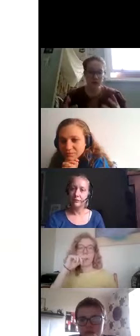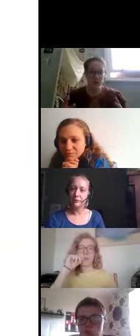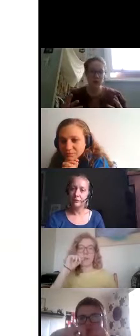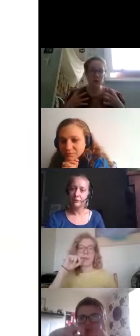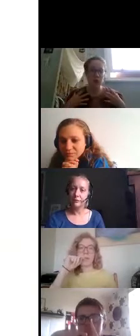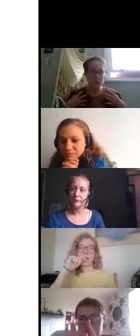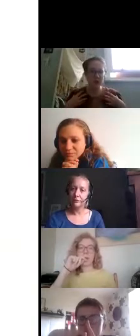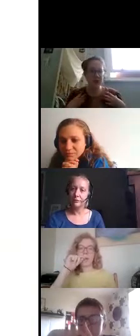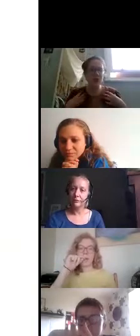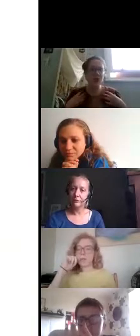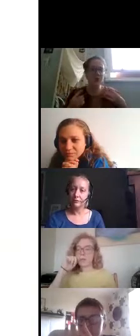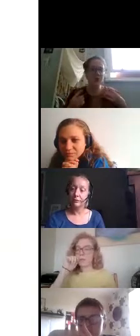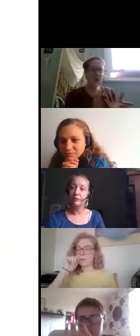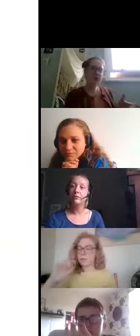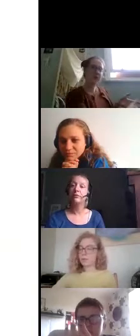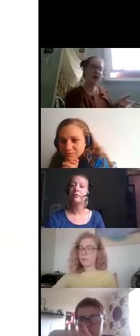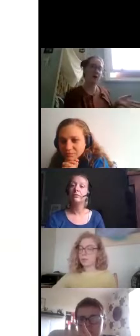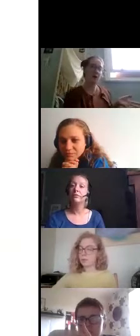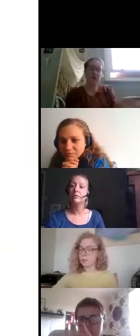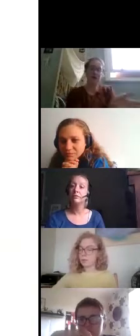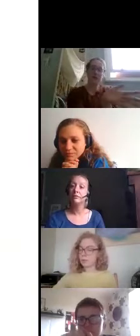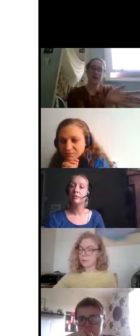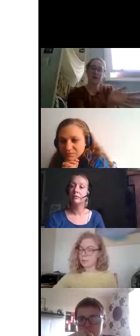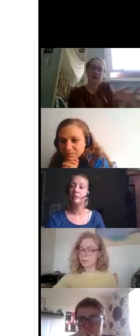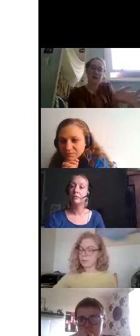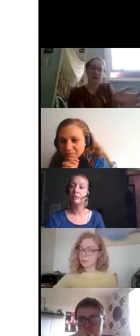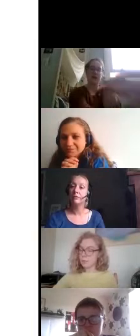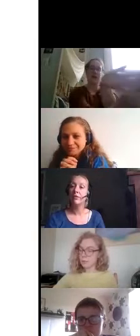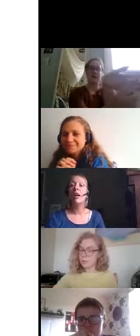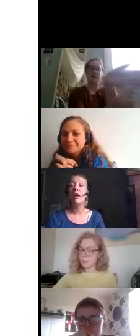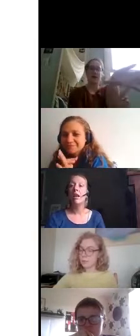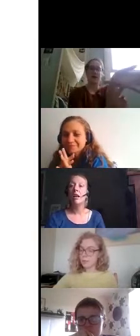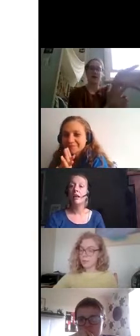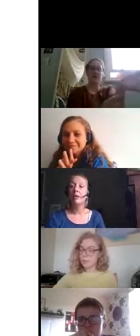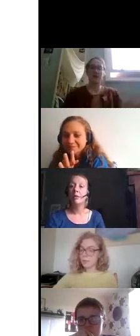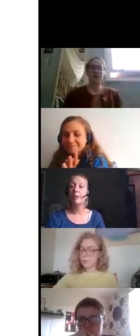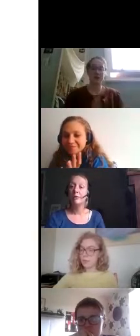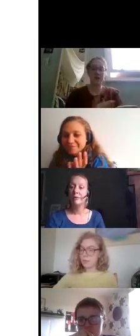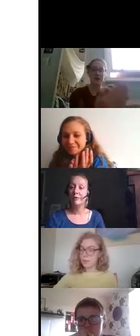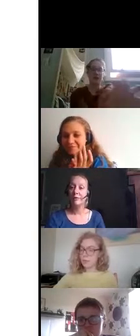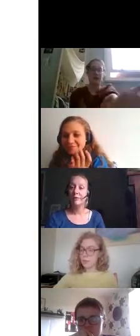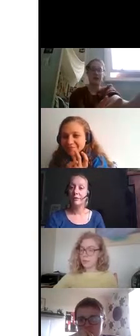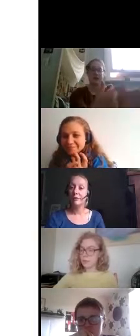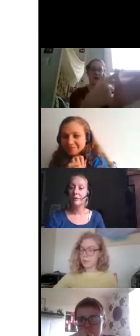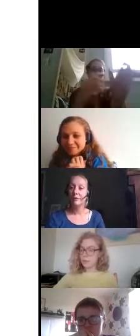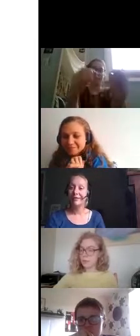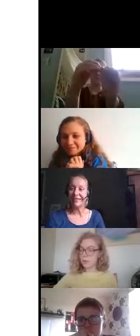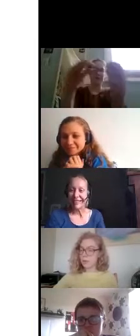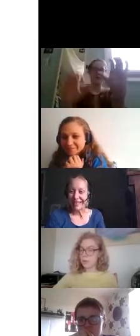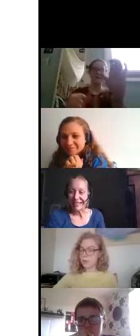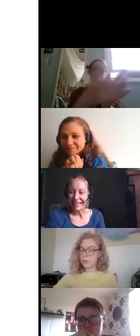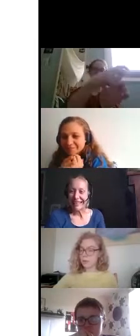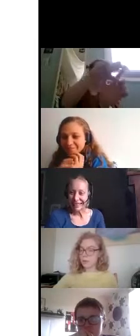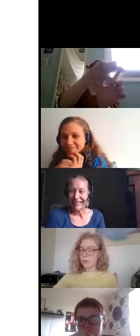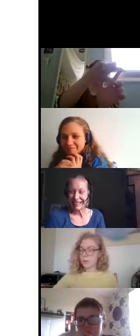do it towards you. So when I do my vowels, I wouldn't be like, these are the vowels, and I wouldn't be like A,